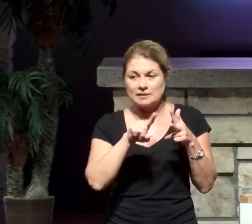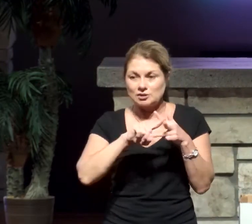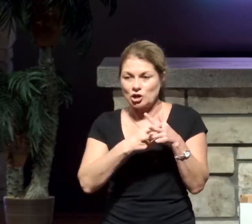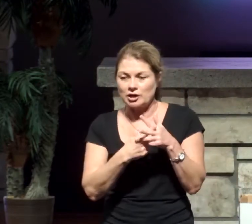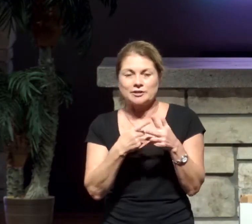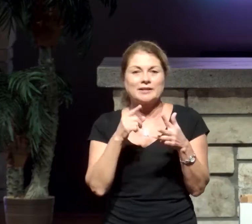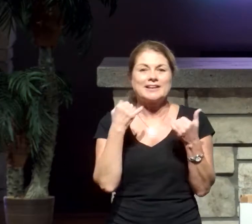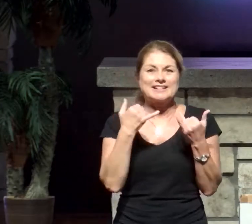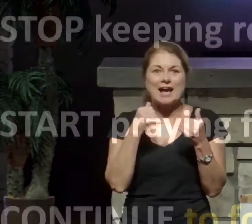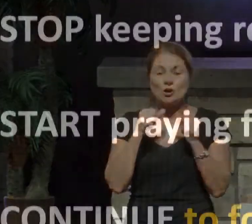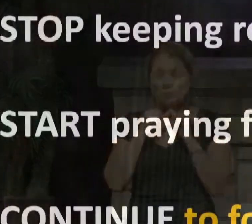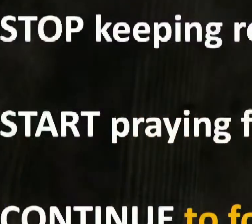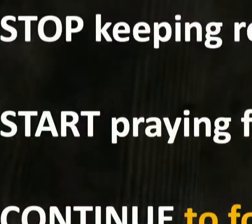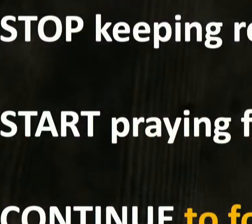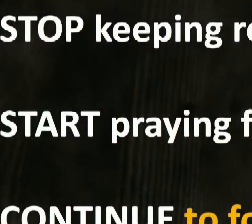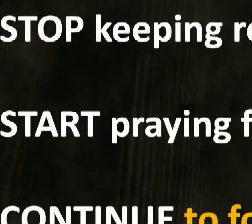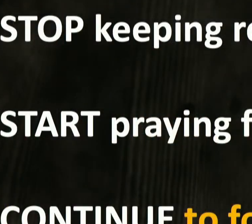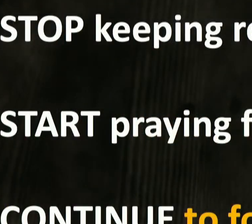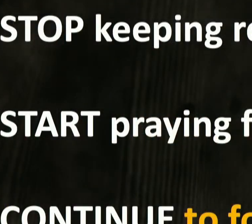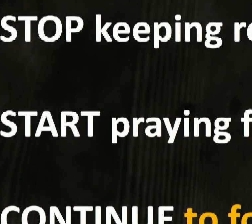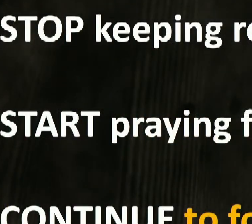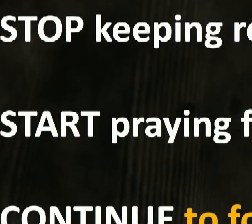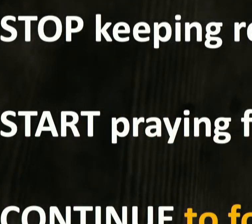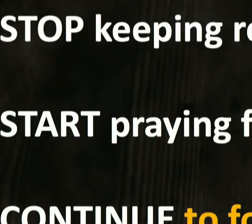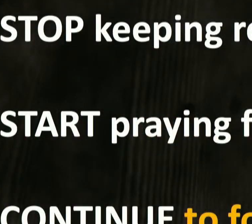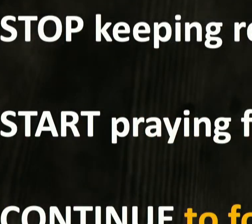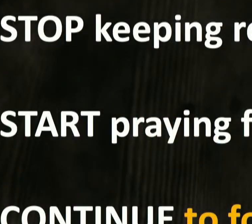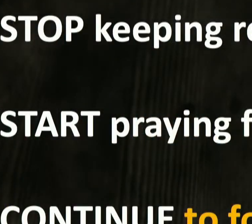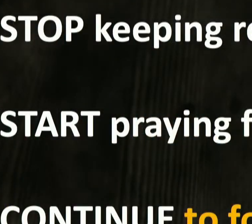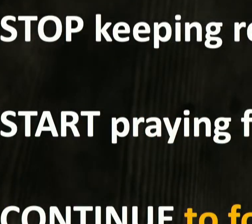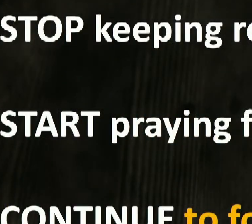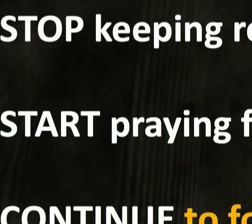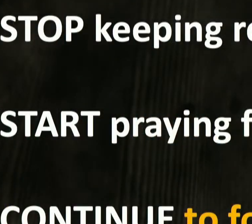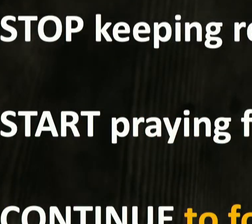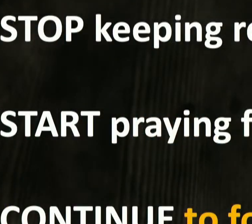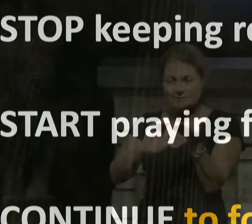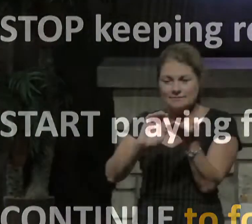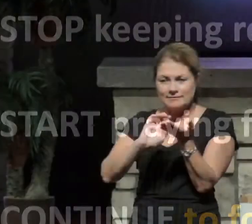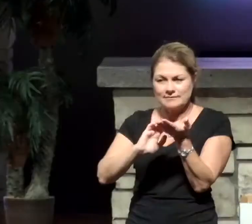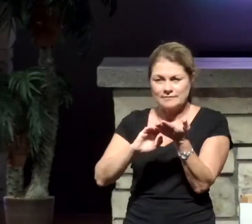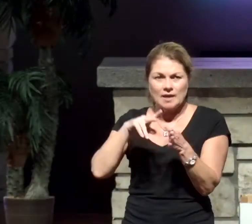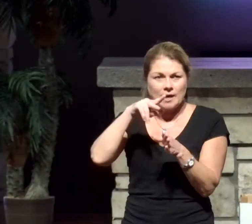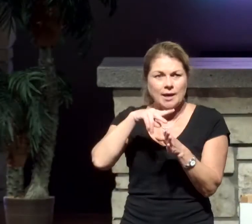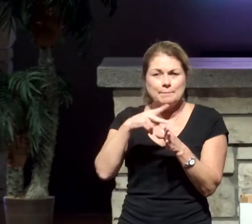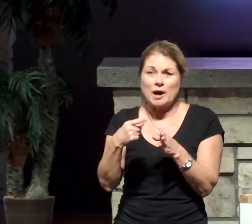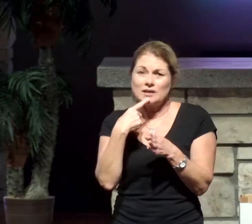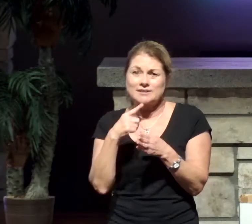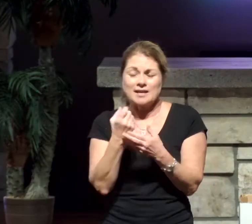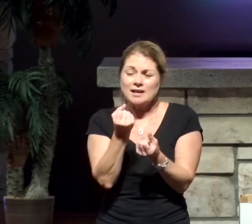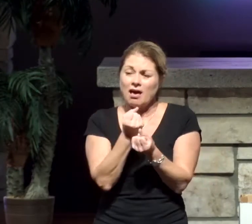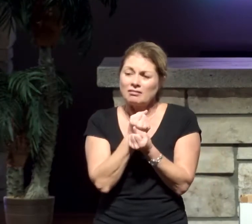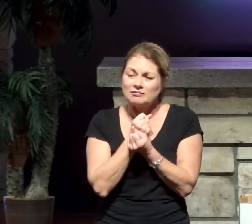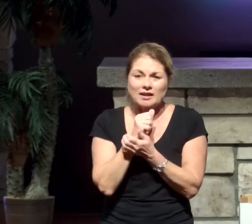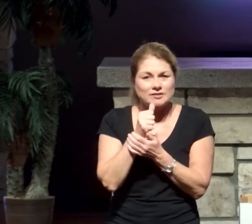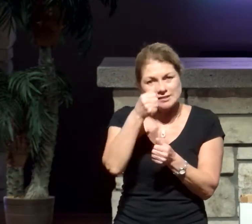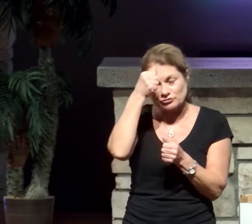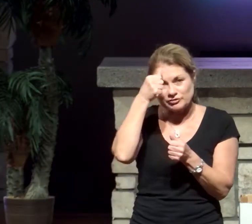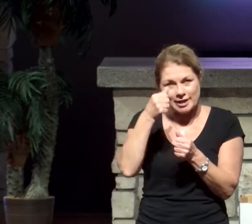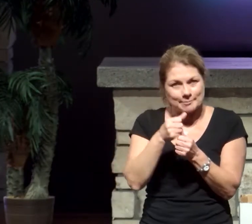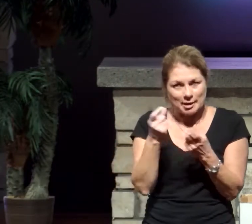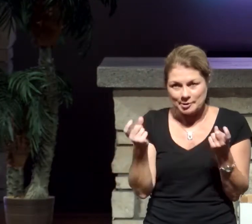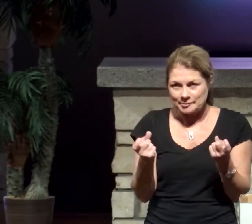continue. We need to continue to forgive. You know, when Paul says that love keeps no record of